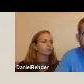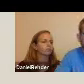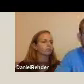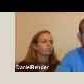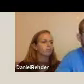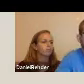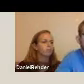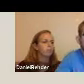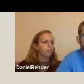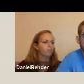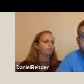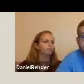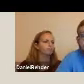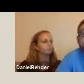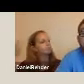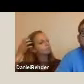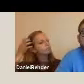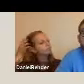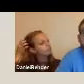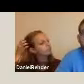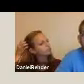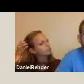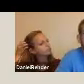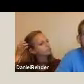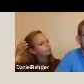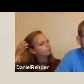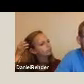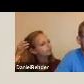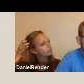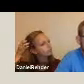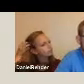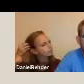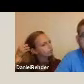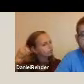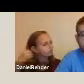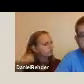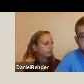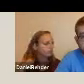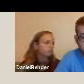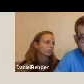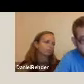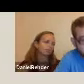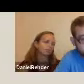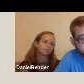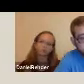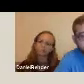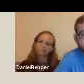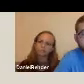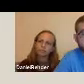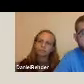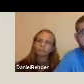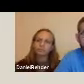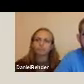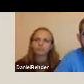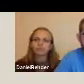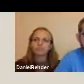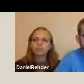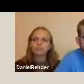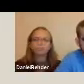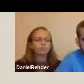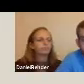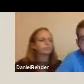hand shapes, and also how to transcribe those. And then lastly, there's a class that you take called